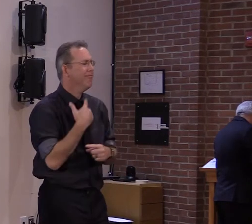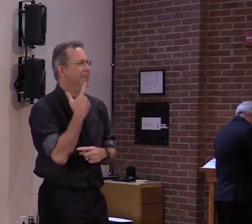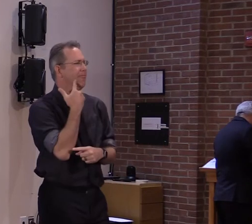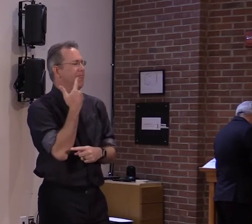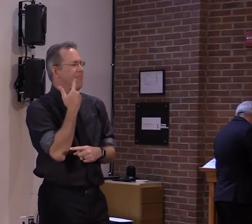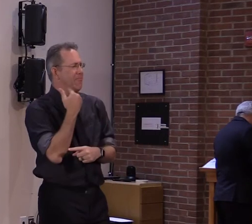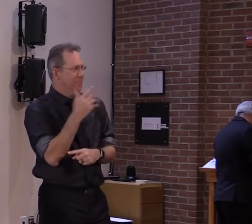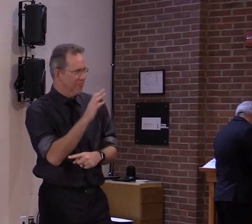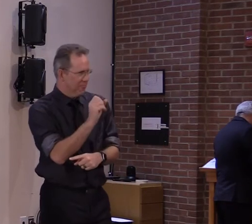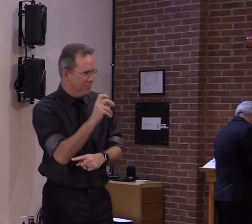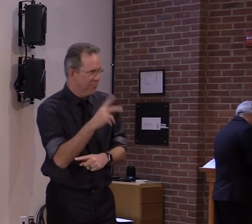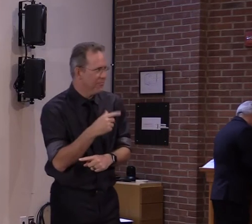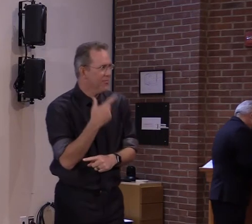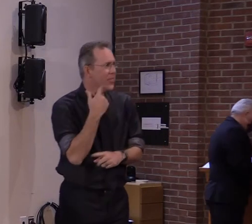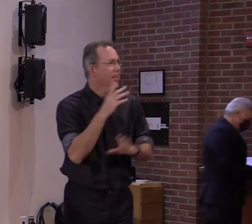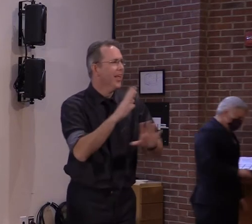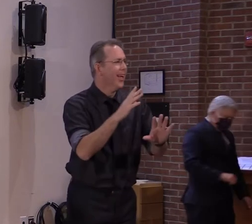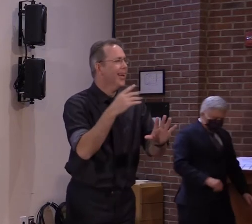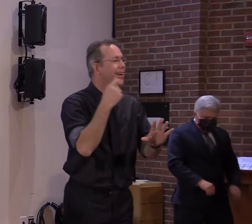with a clarification.